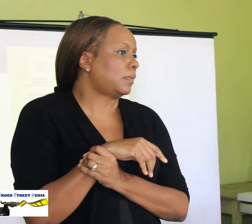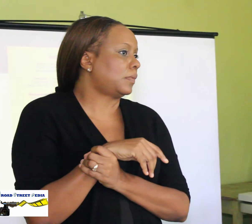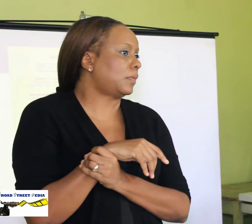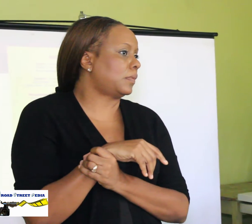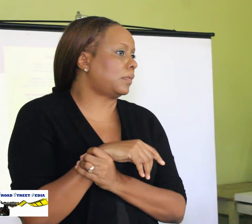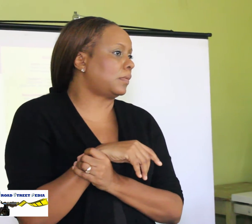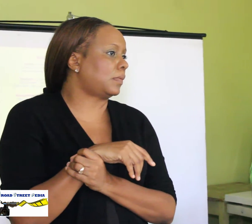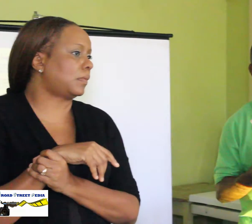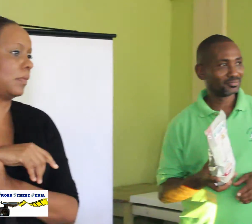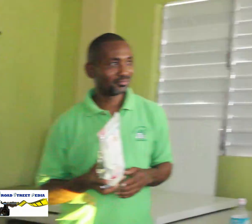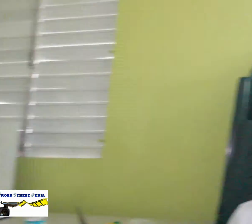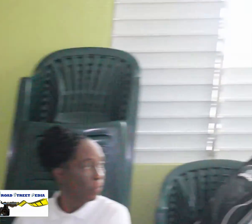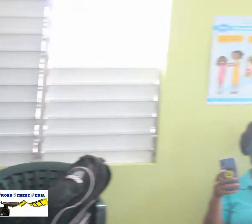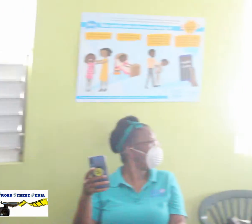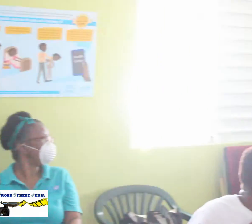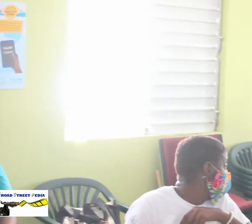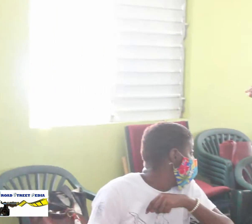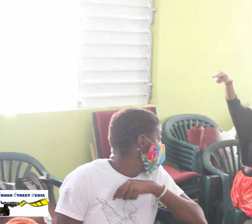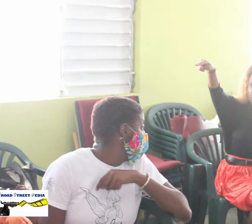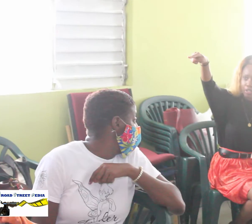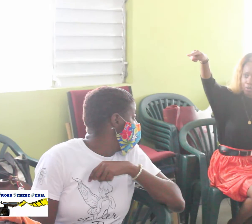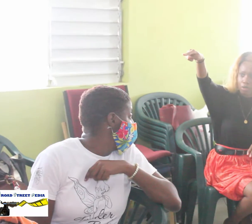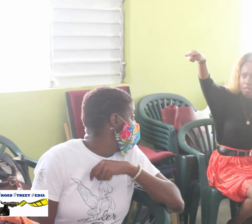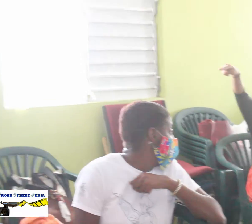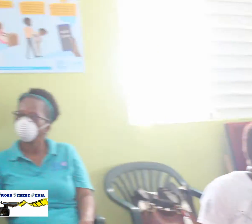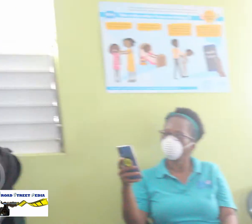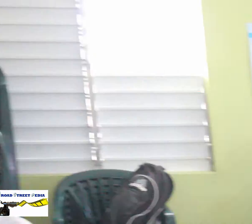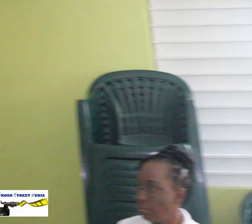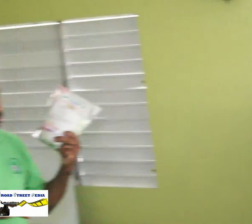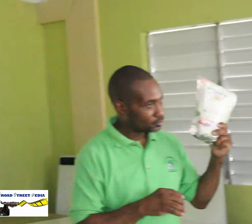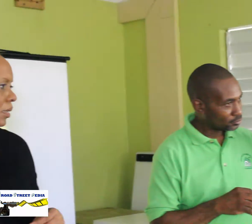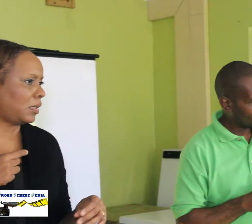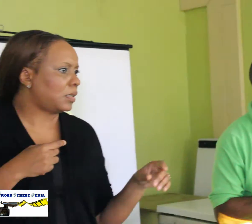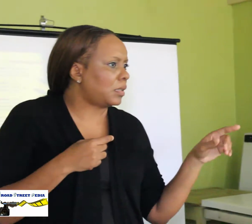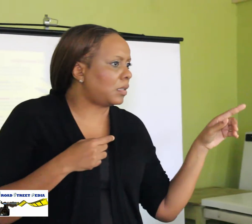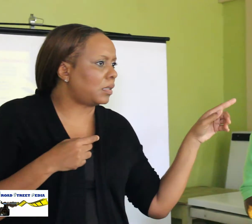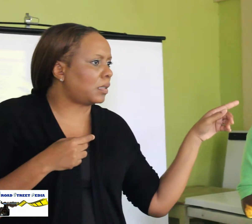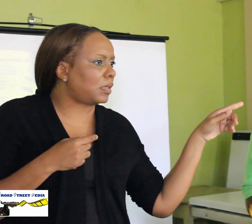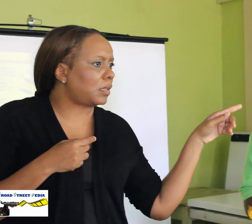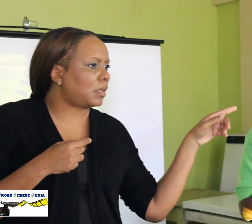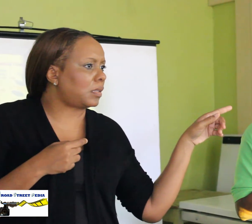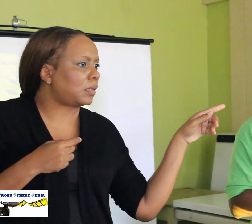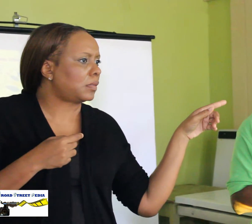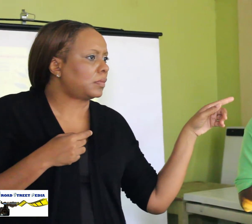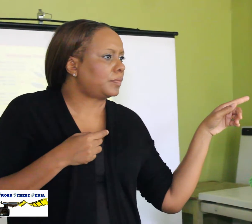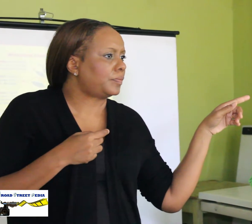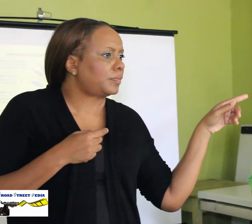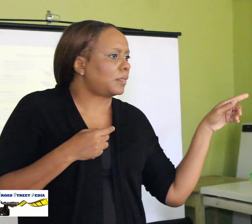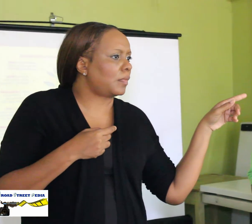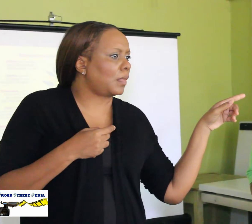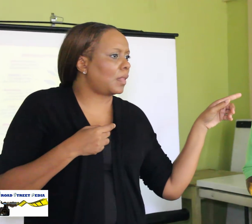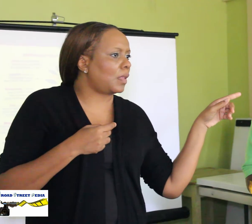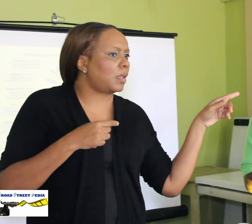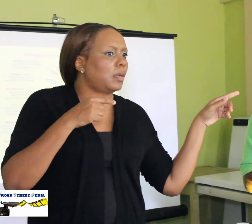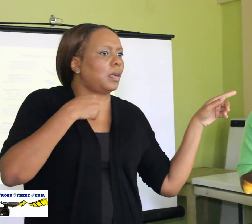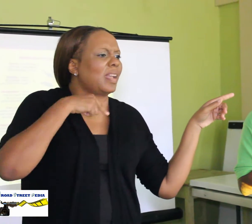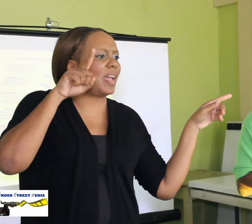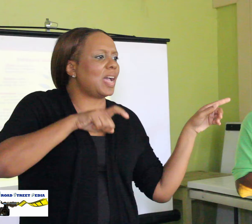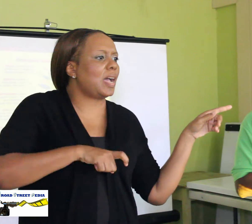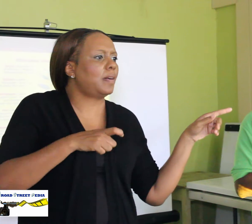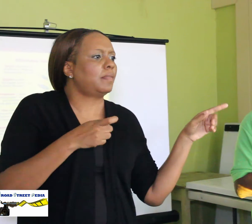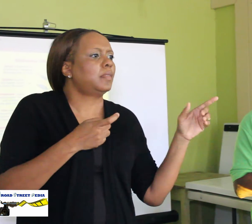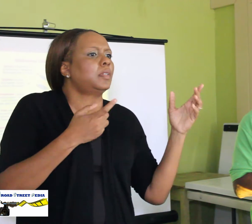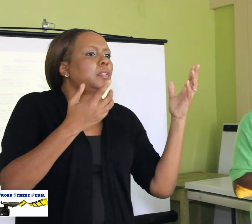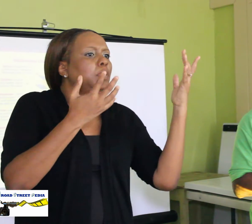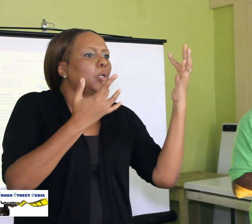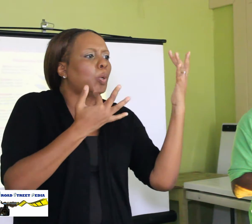I need to make sure I understand. With this green one, is it that I have to wait on my plant to